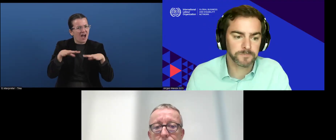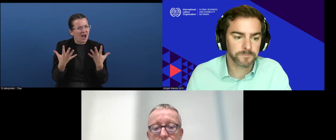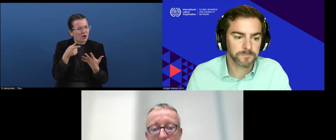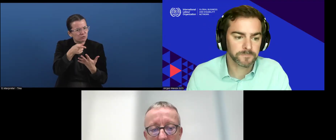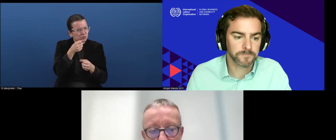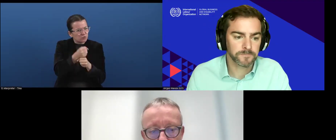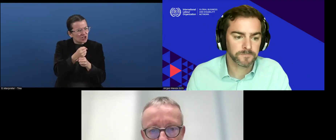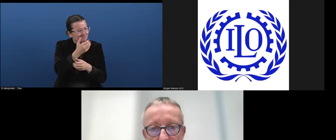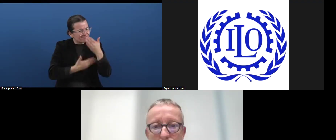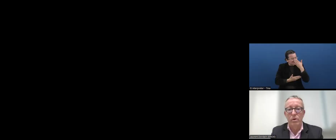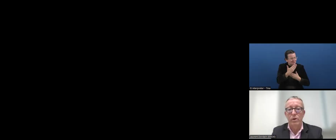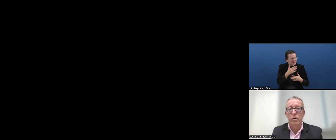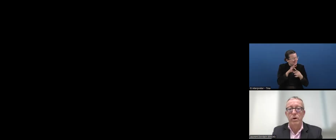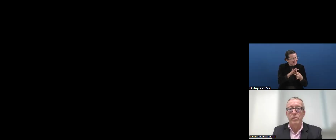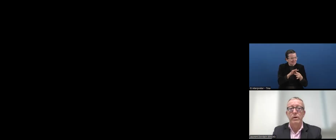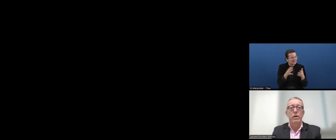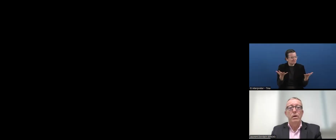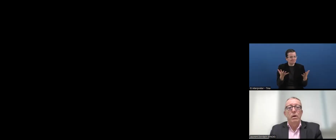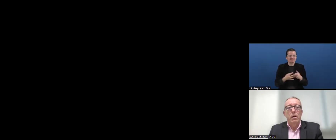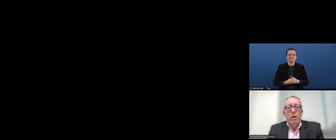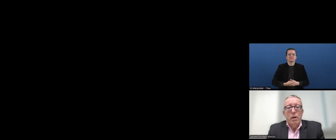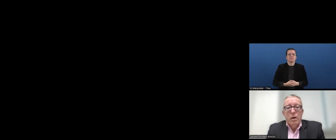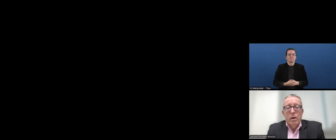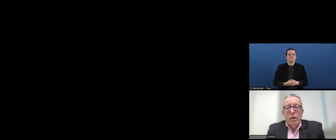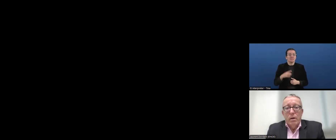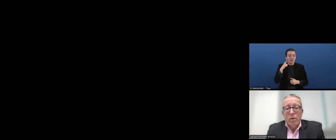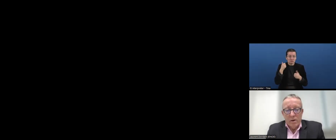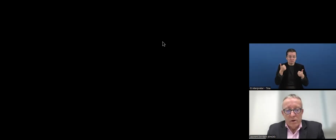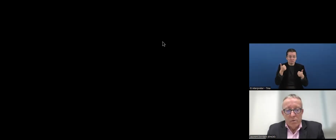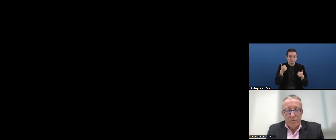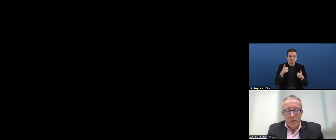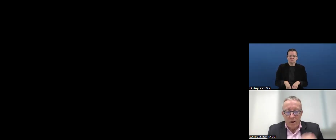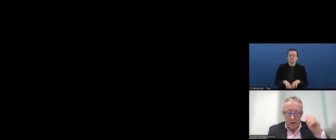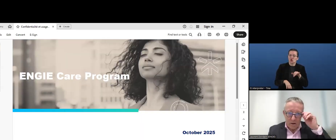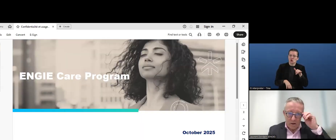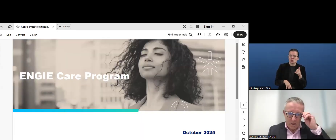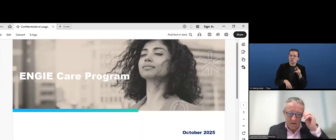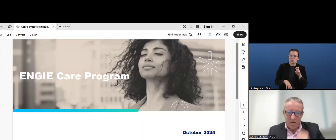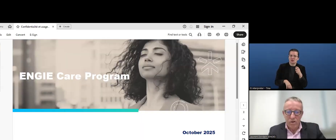you. Yes, thank you, Jürgen. Can you hear me? Yeah. Okay, thank you.